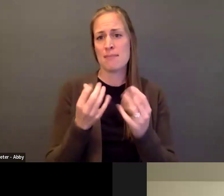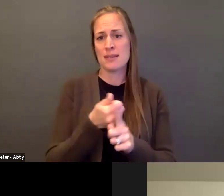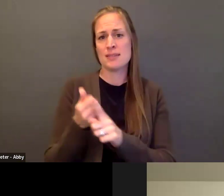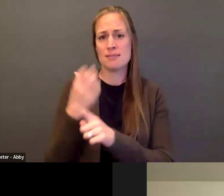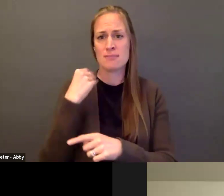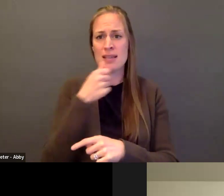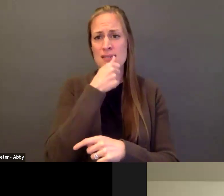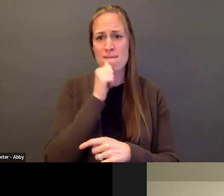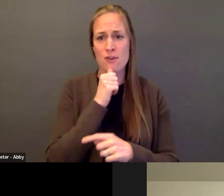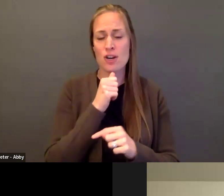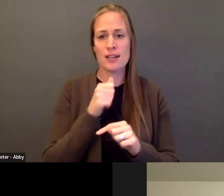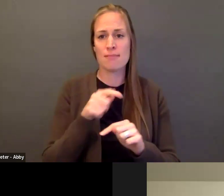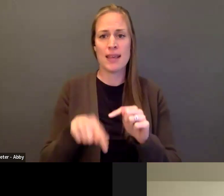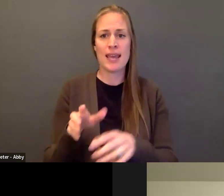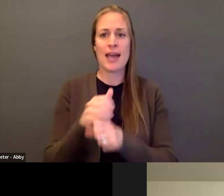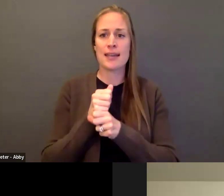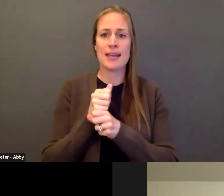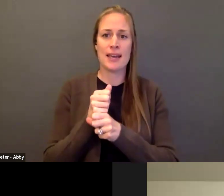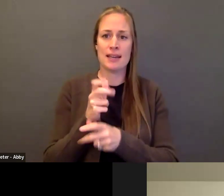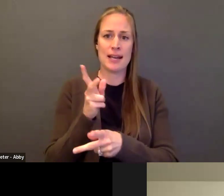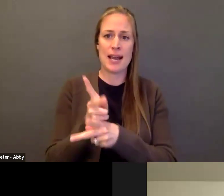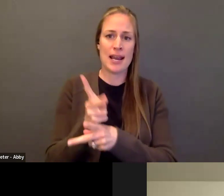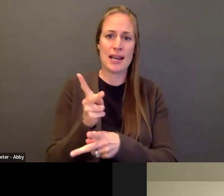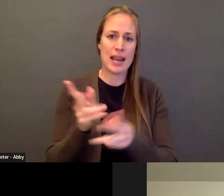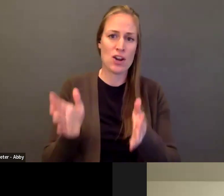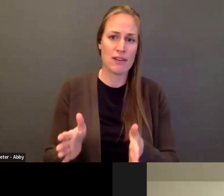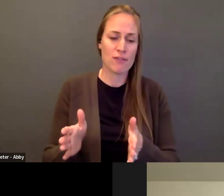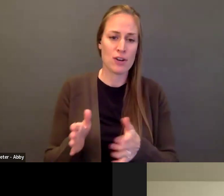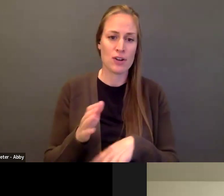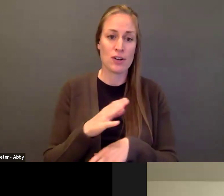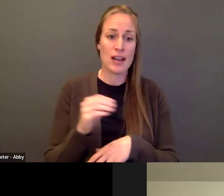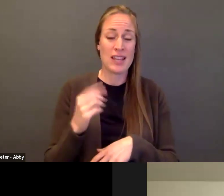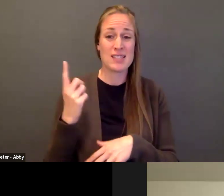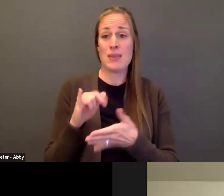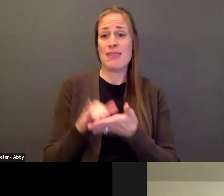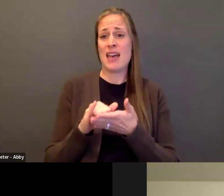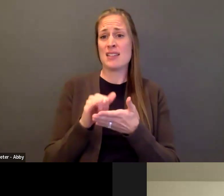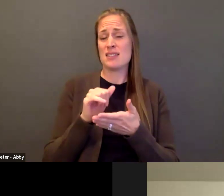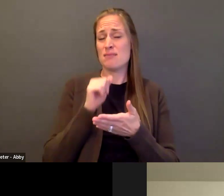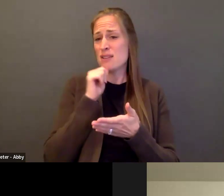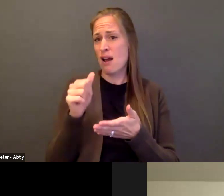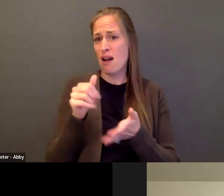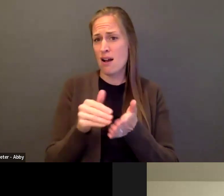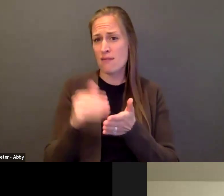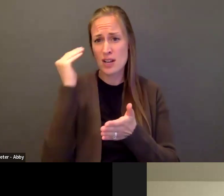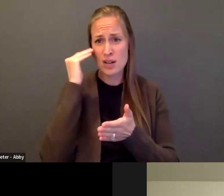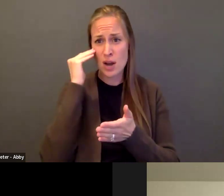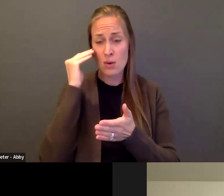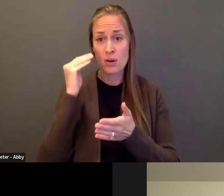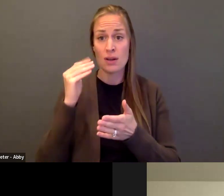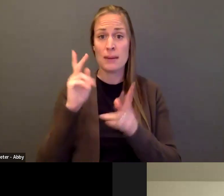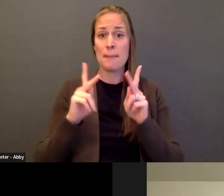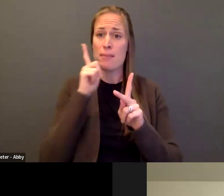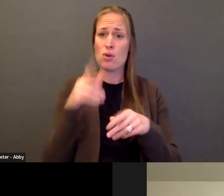a caregiver. And I don't think something that's widely known is the caregivers that are available aren't qualified.